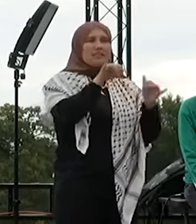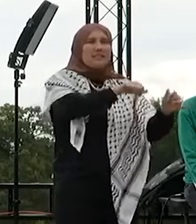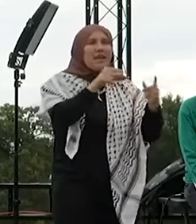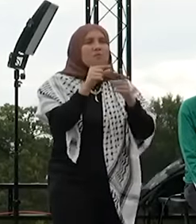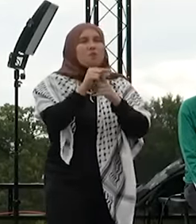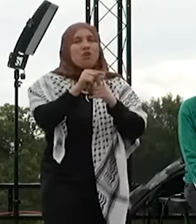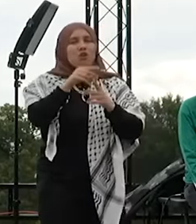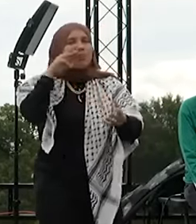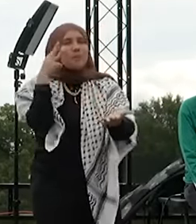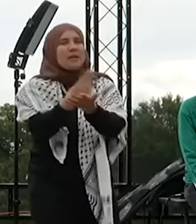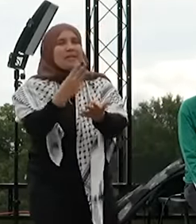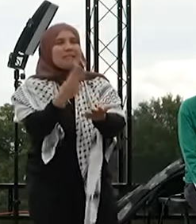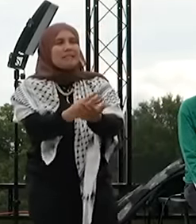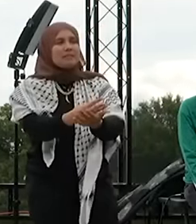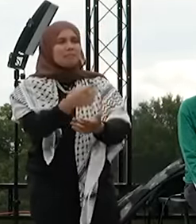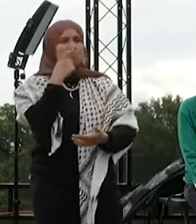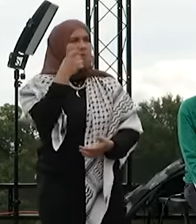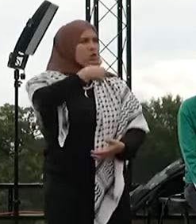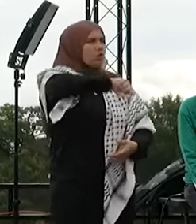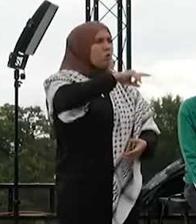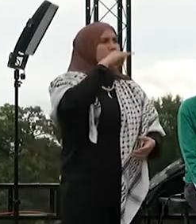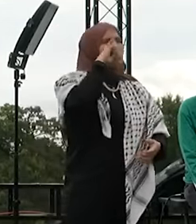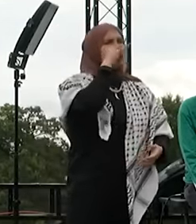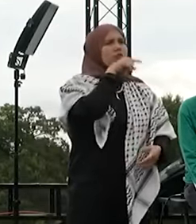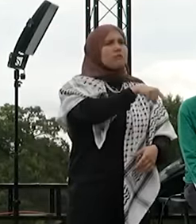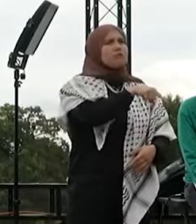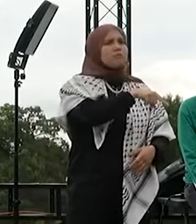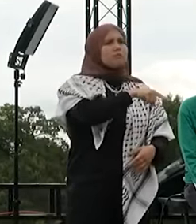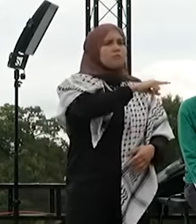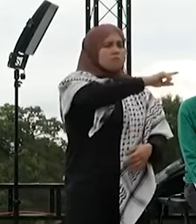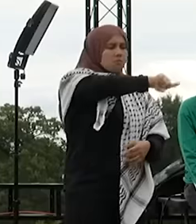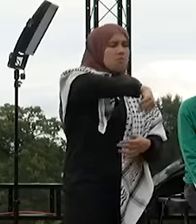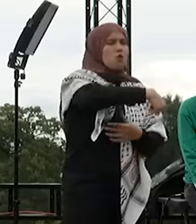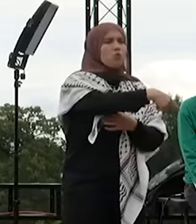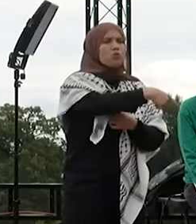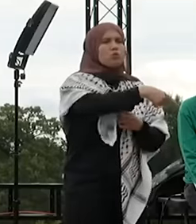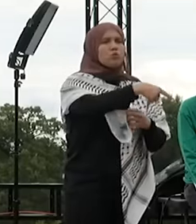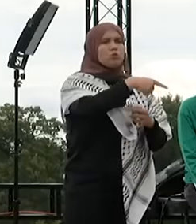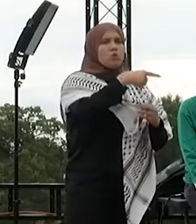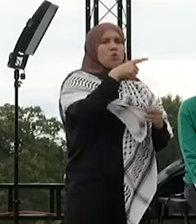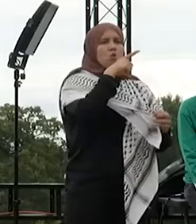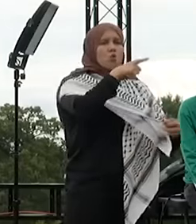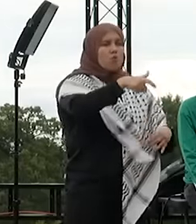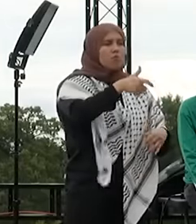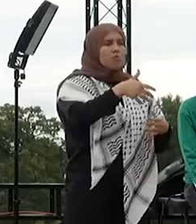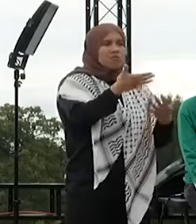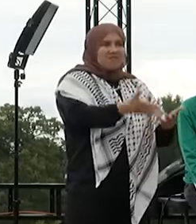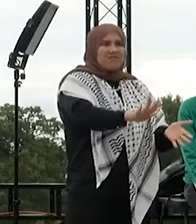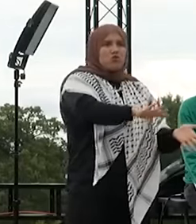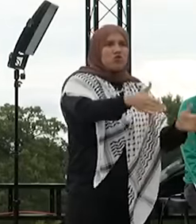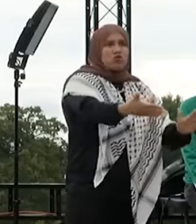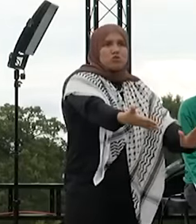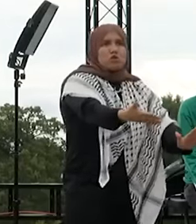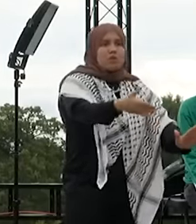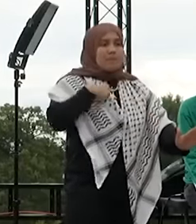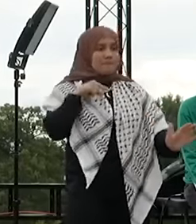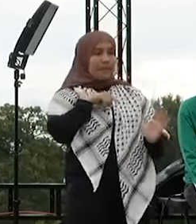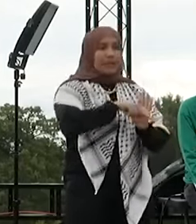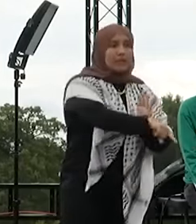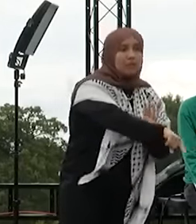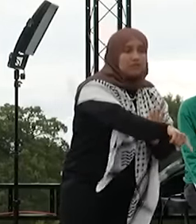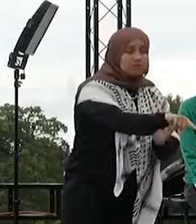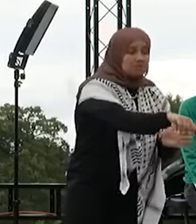Why? Because those children and those that are shuhada, they